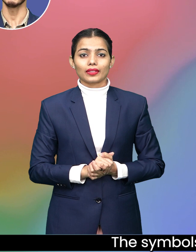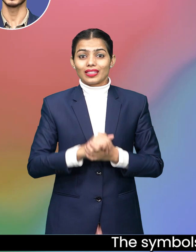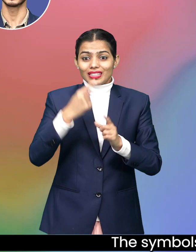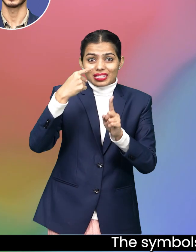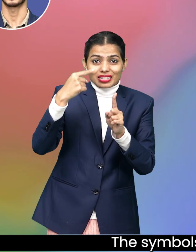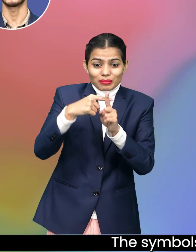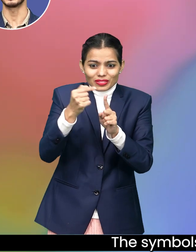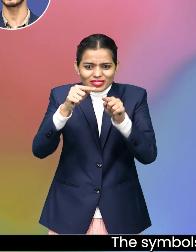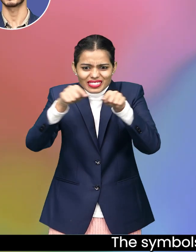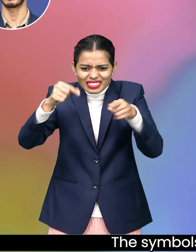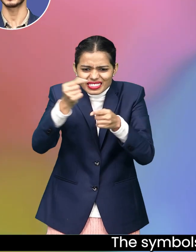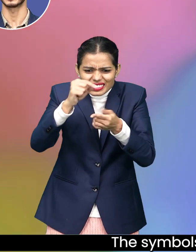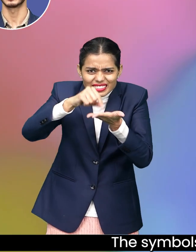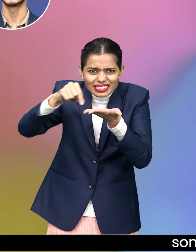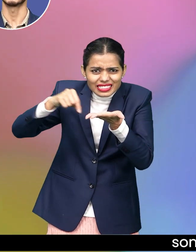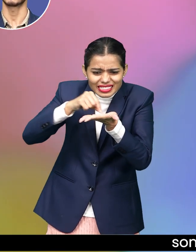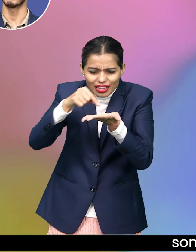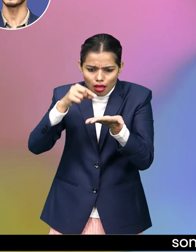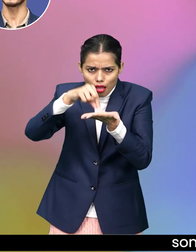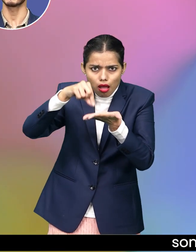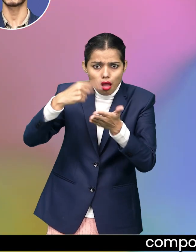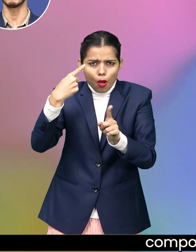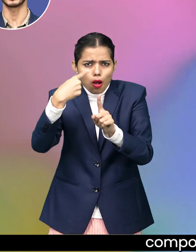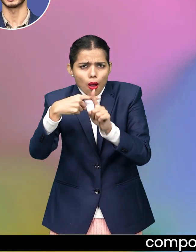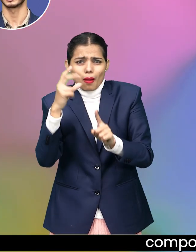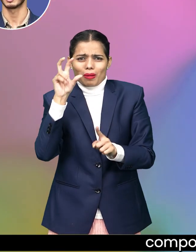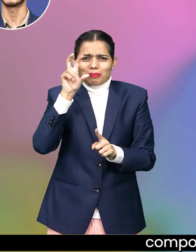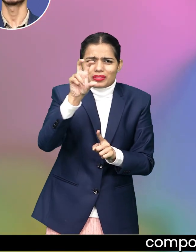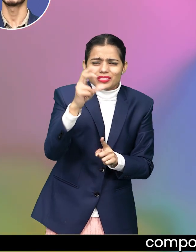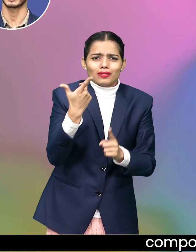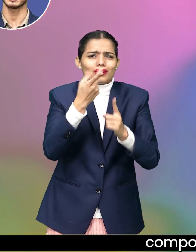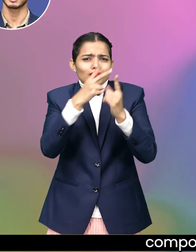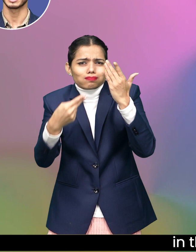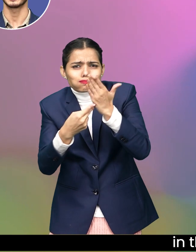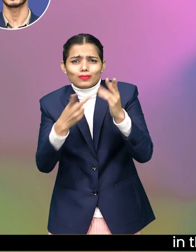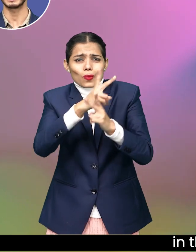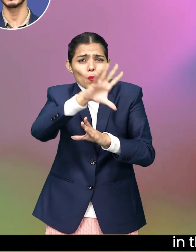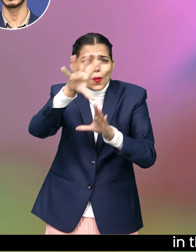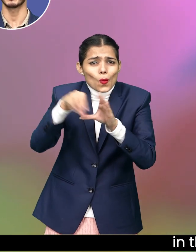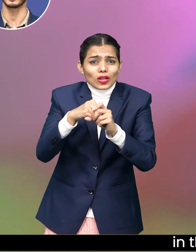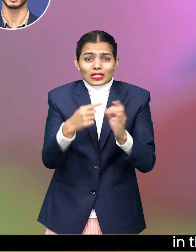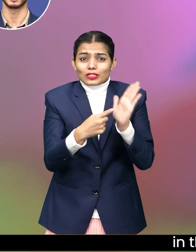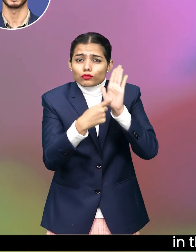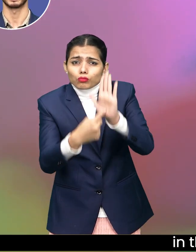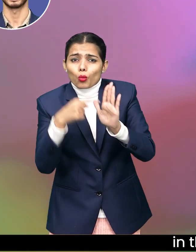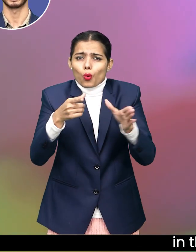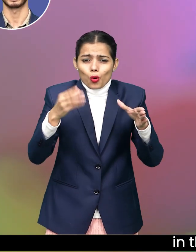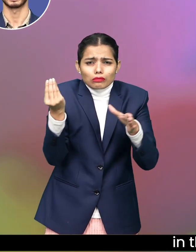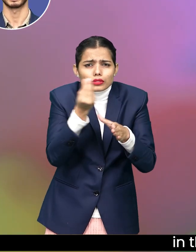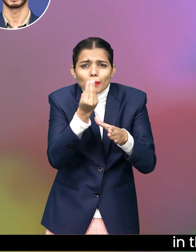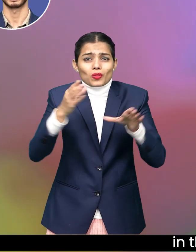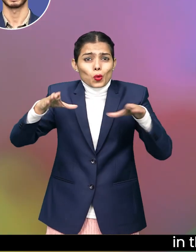The symbols that are used to represent some commonly used components are summarized in the table given here.